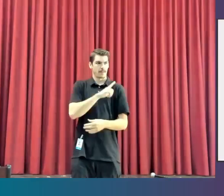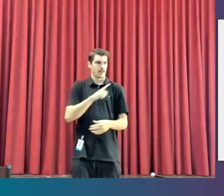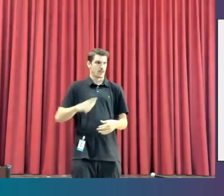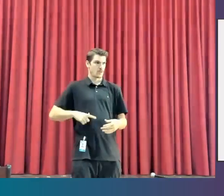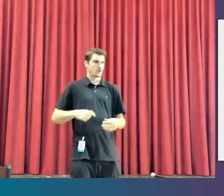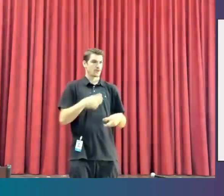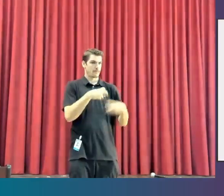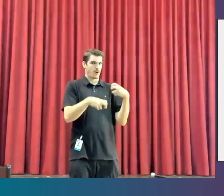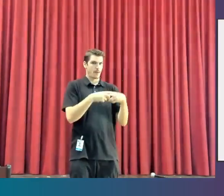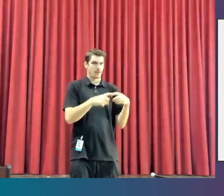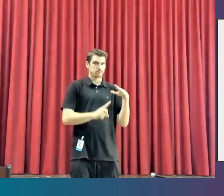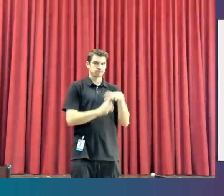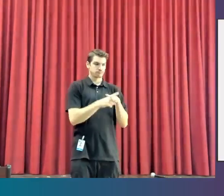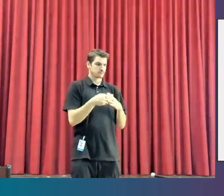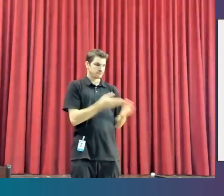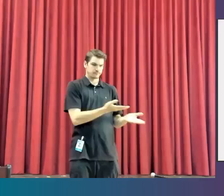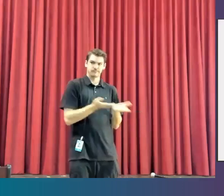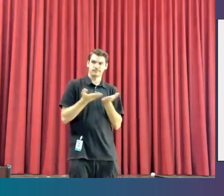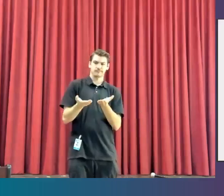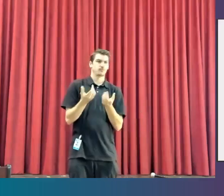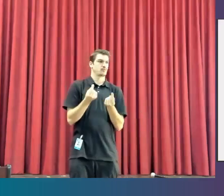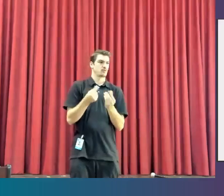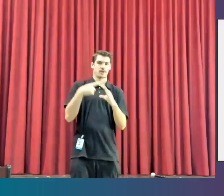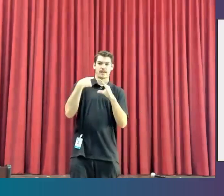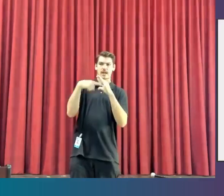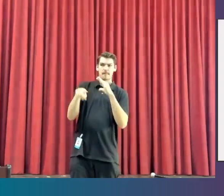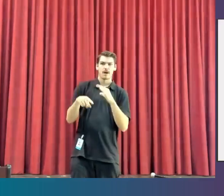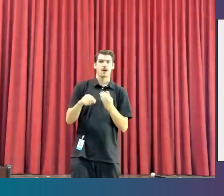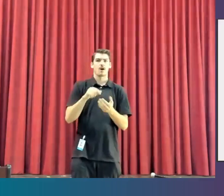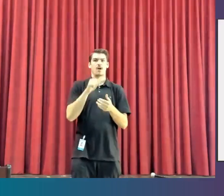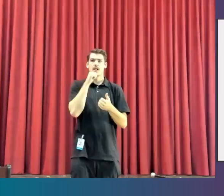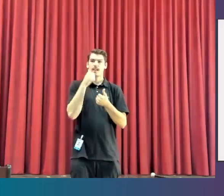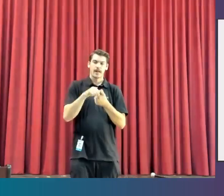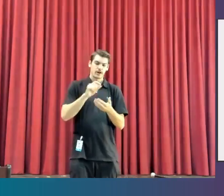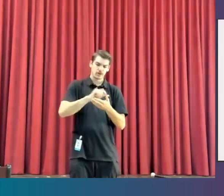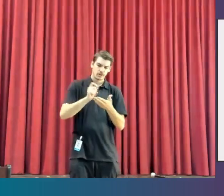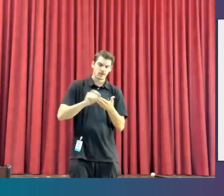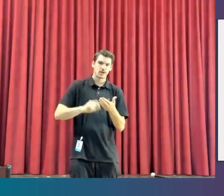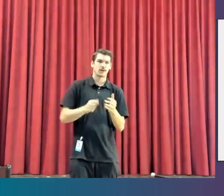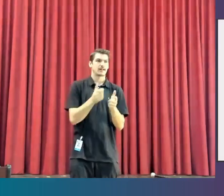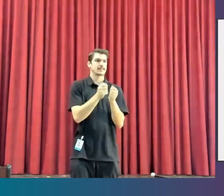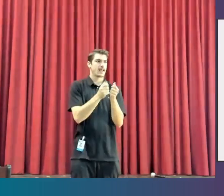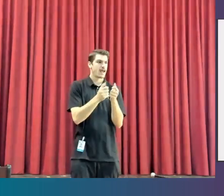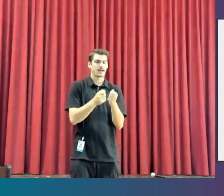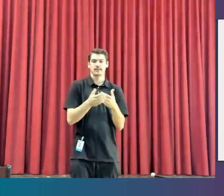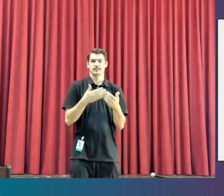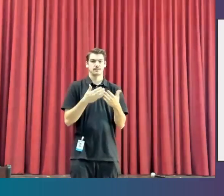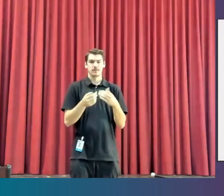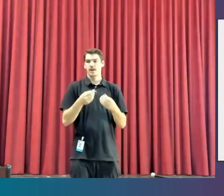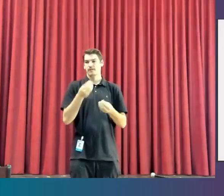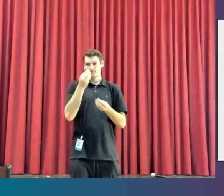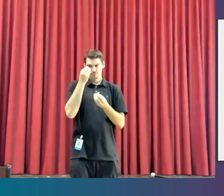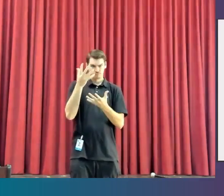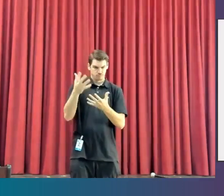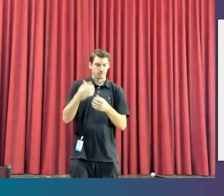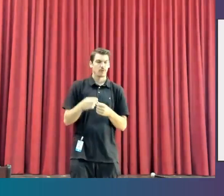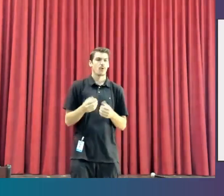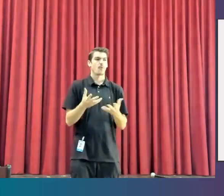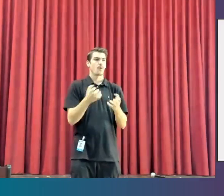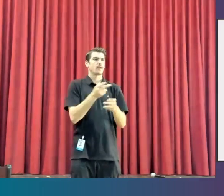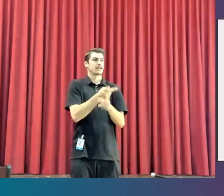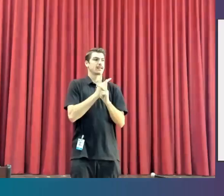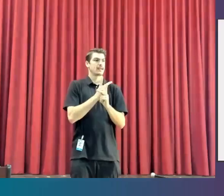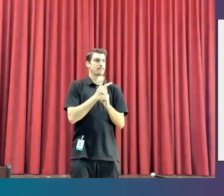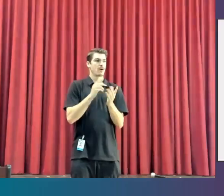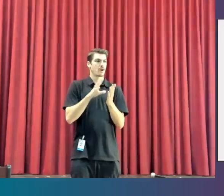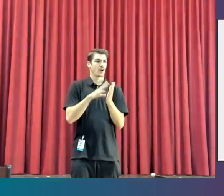issues, okay? So we want to send an email, we want to write a letter, we want to send a text, and we want to keep a copy of that